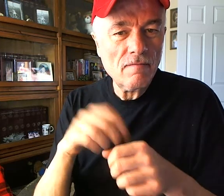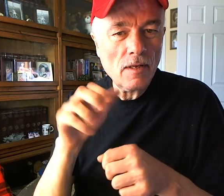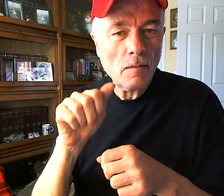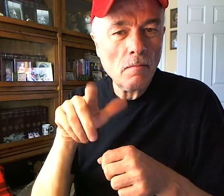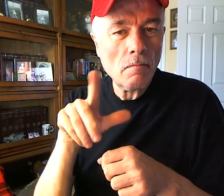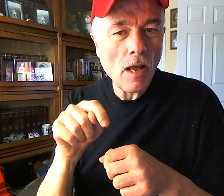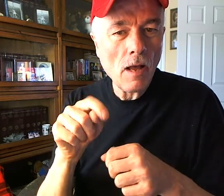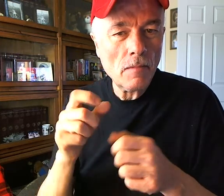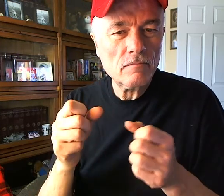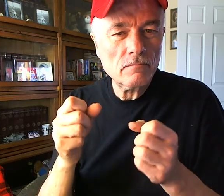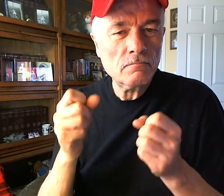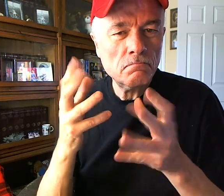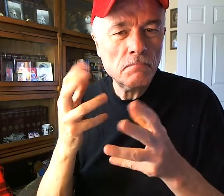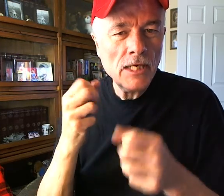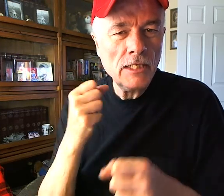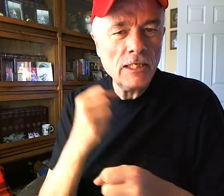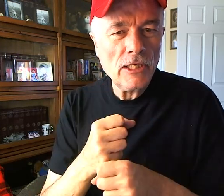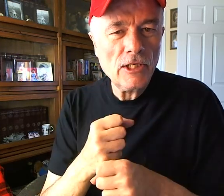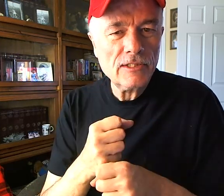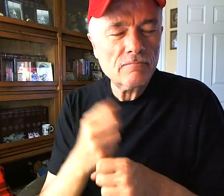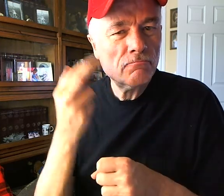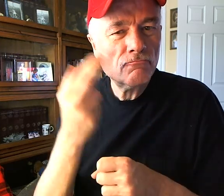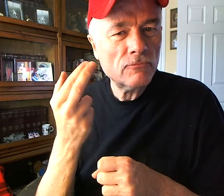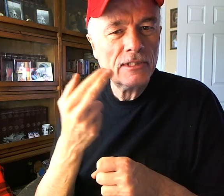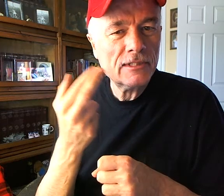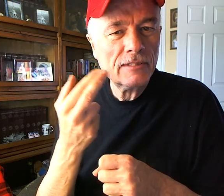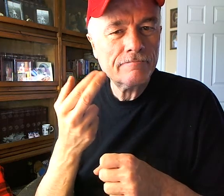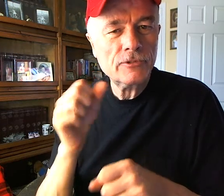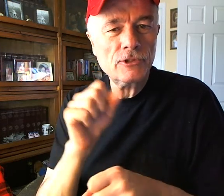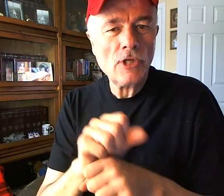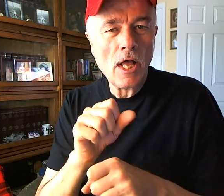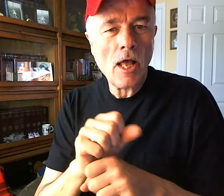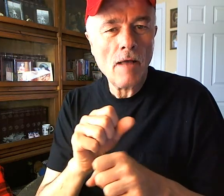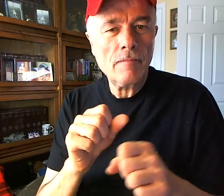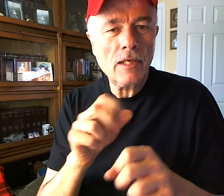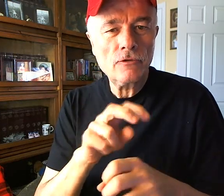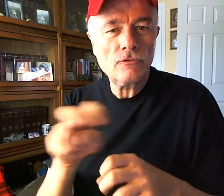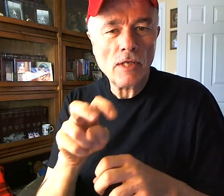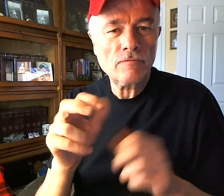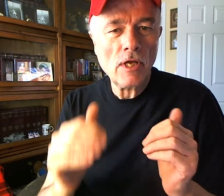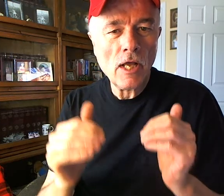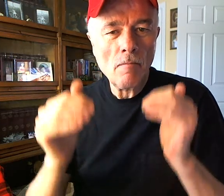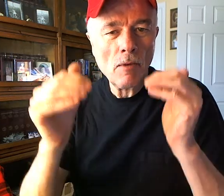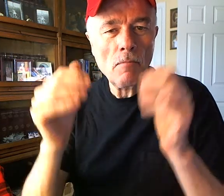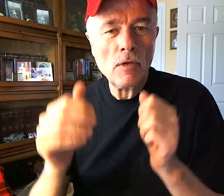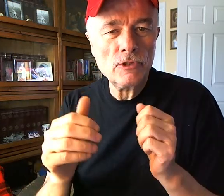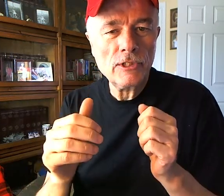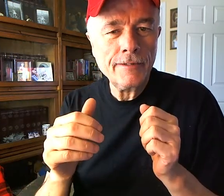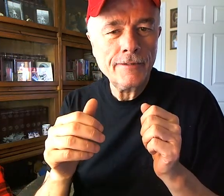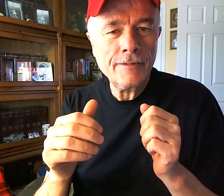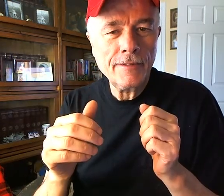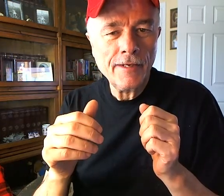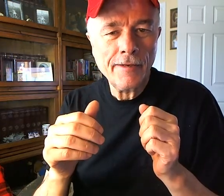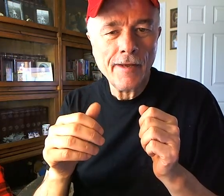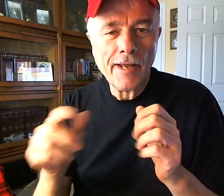The final step to my window treatment project is to attach the valance to the piece of wood here that I've created. This will float up above